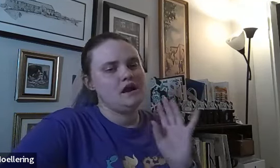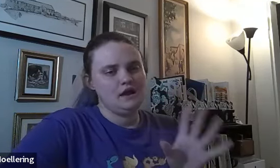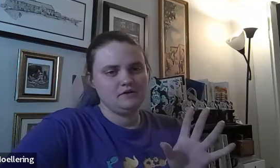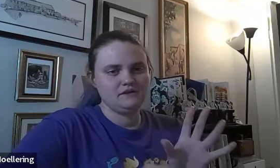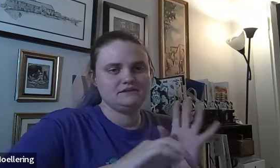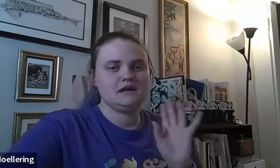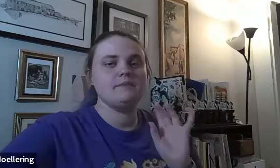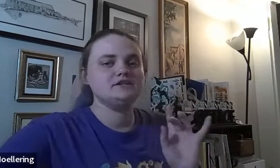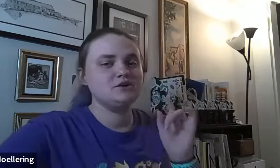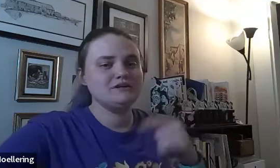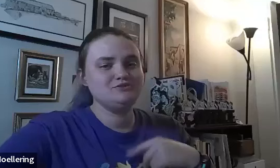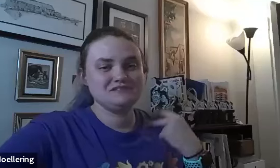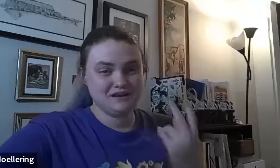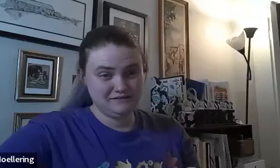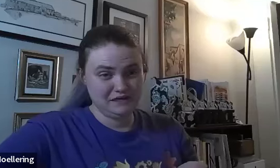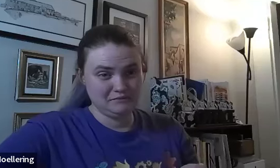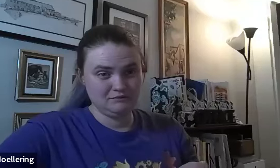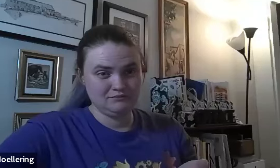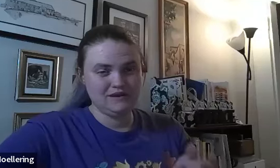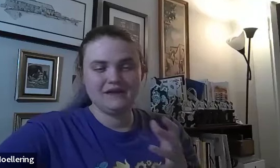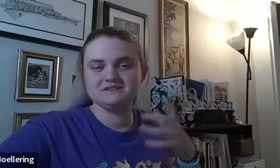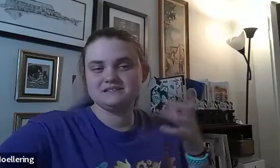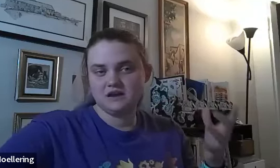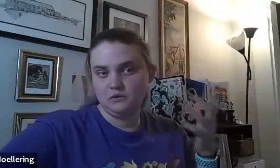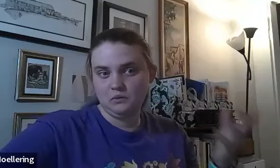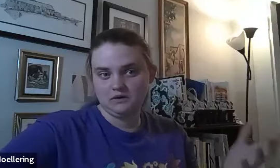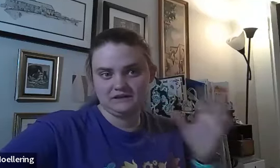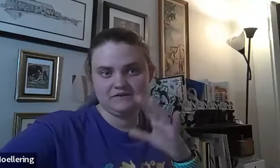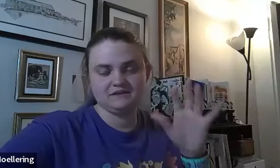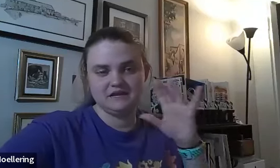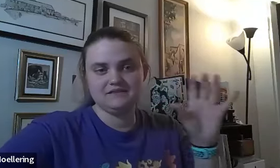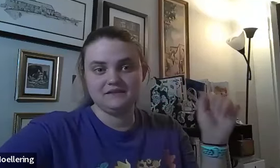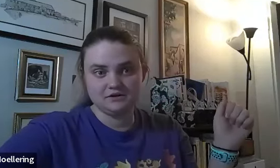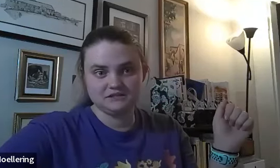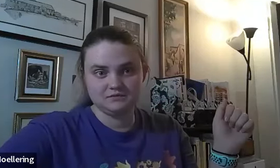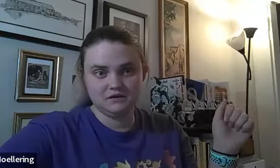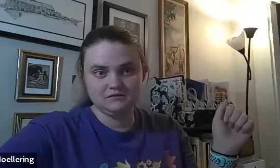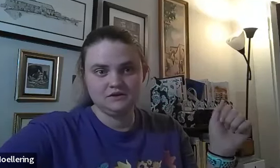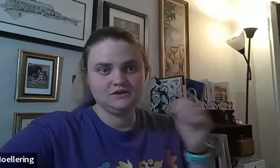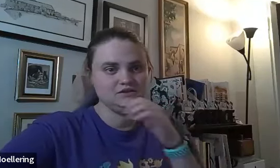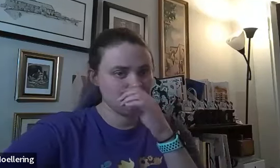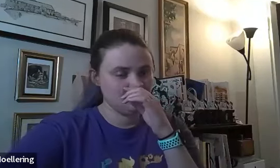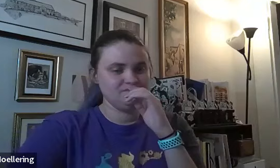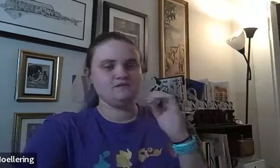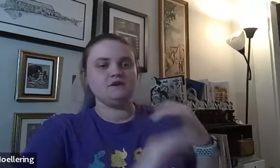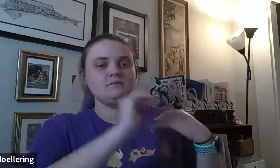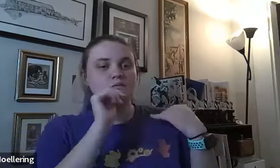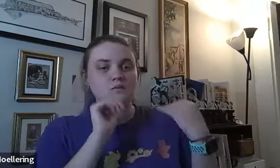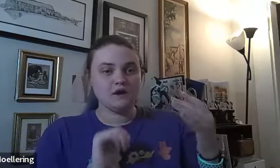how about this? I'm actually going to sign the number and then I'll sign the word, like sign the letters as well. So for number 1, it's